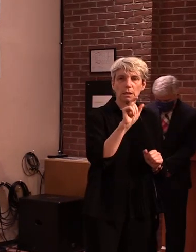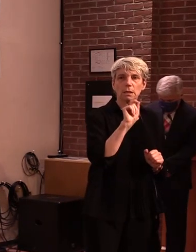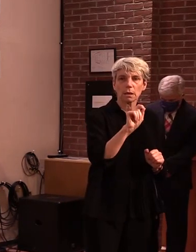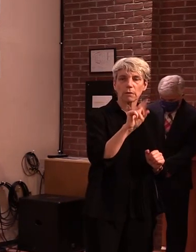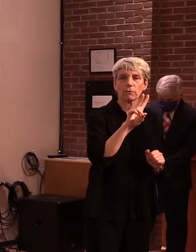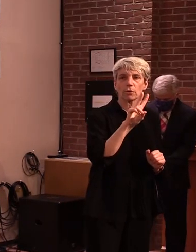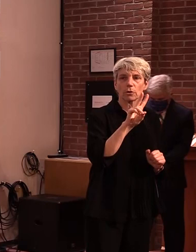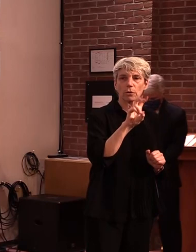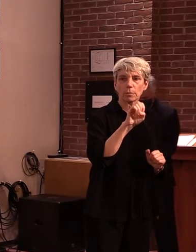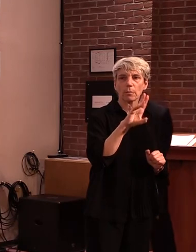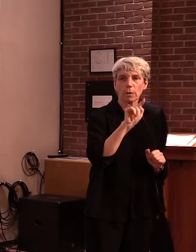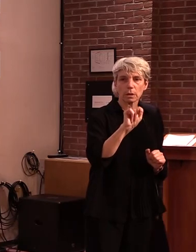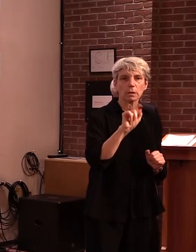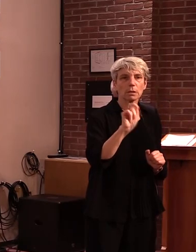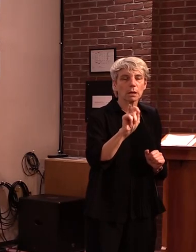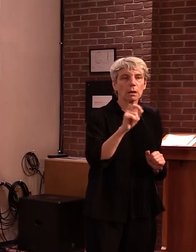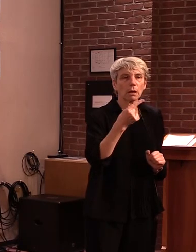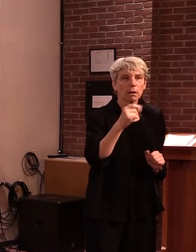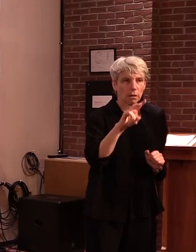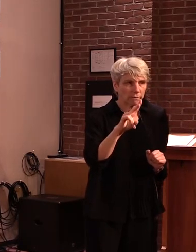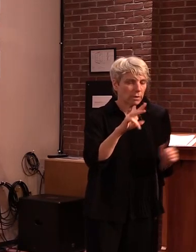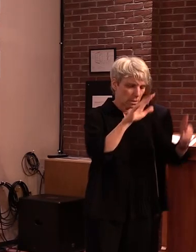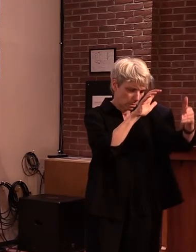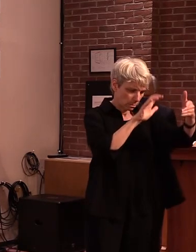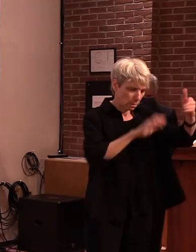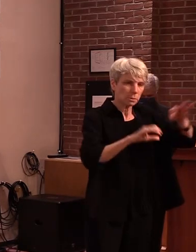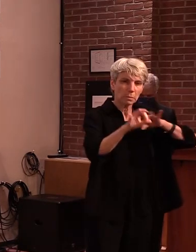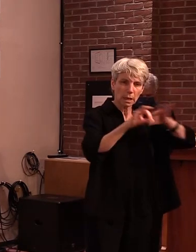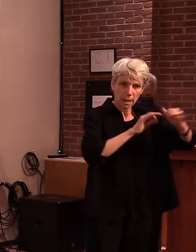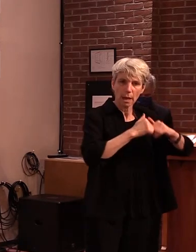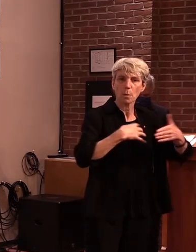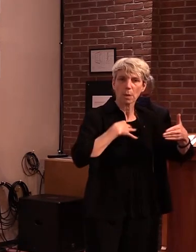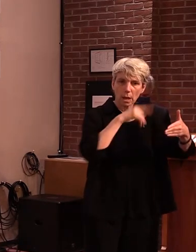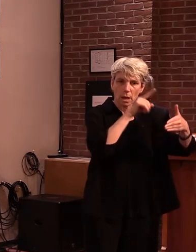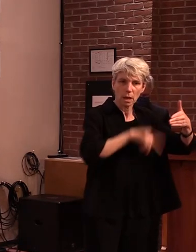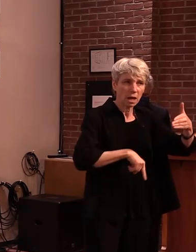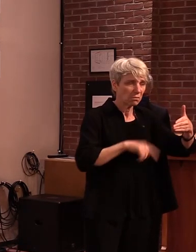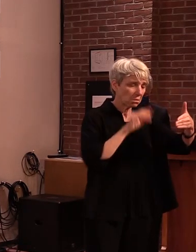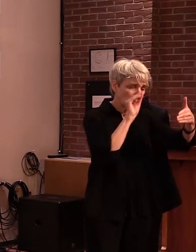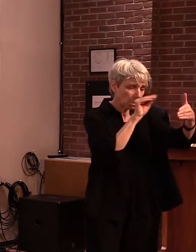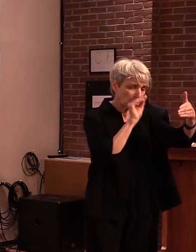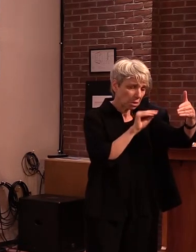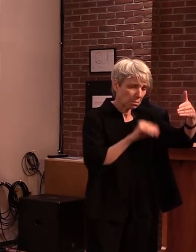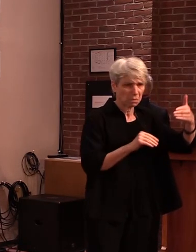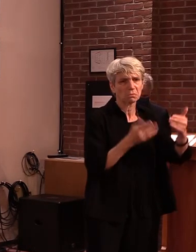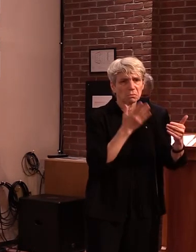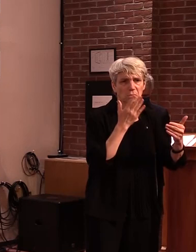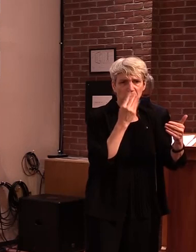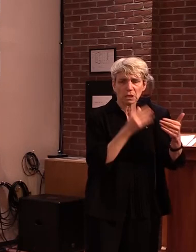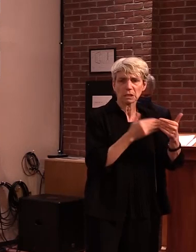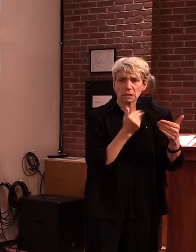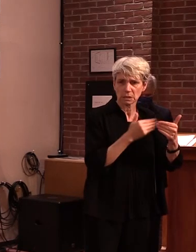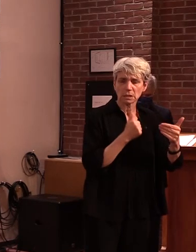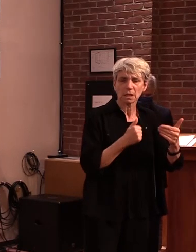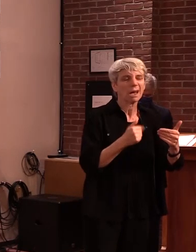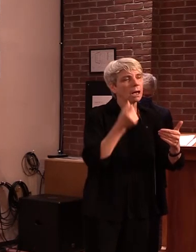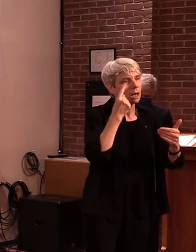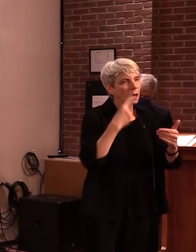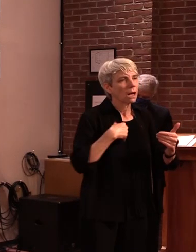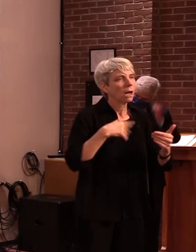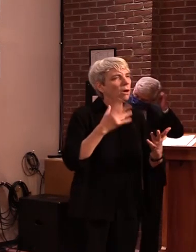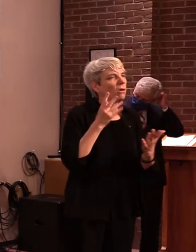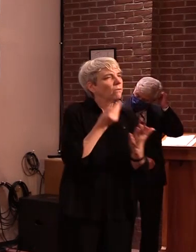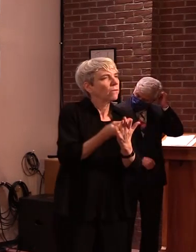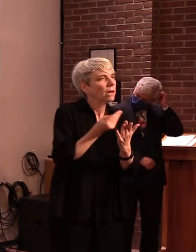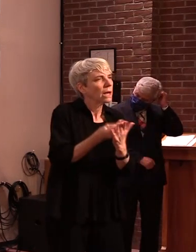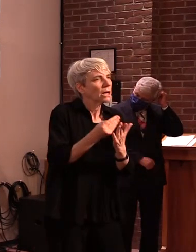some questions and an opportunity to apply. The application process is pretty quick. You do have to have a little bit of financial statements ready to go,